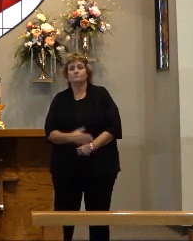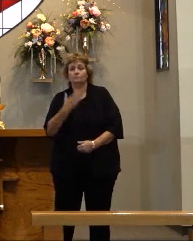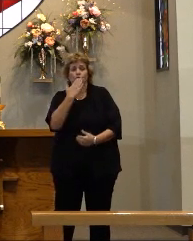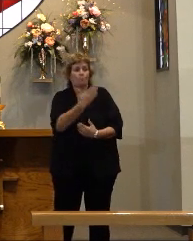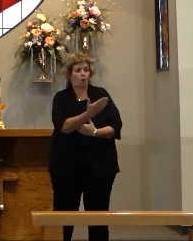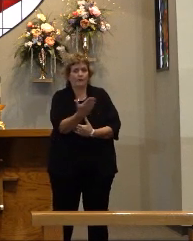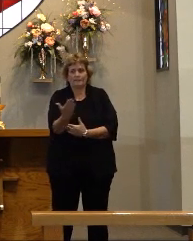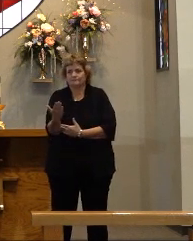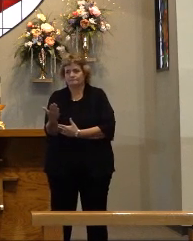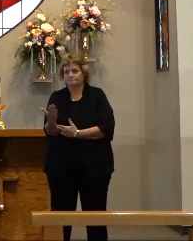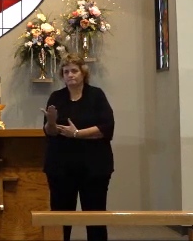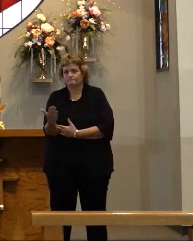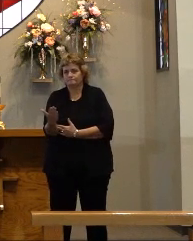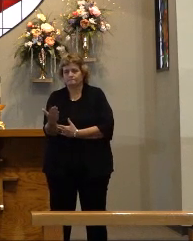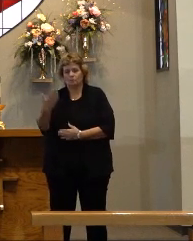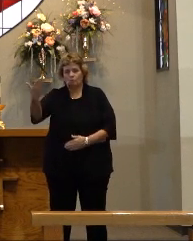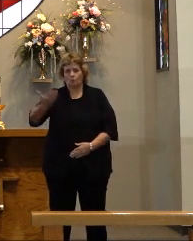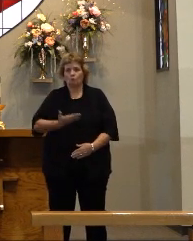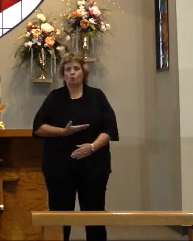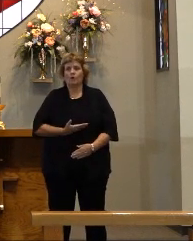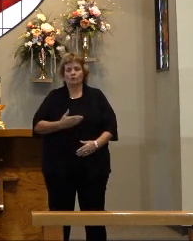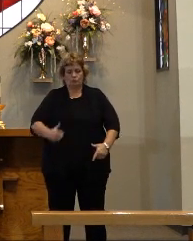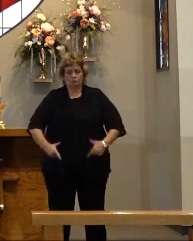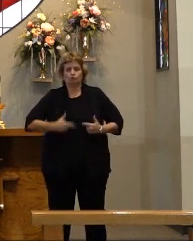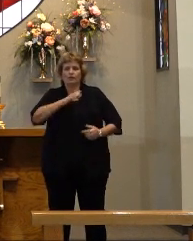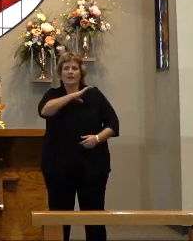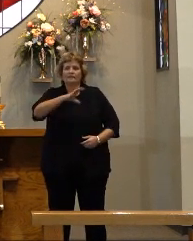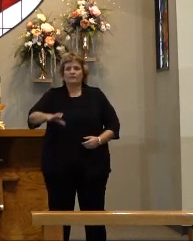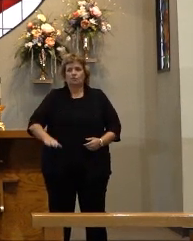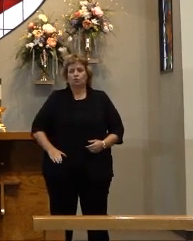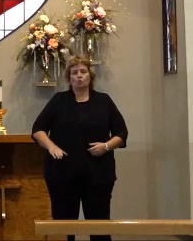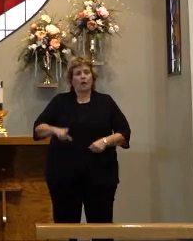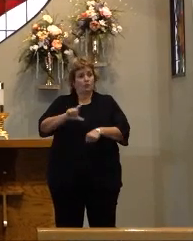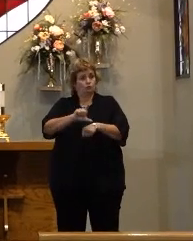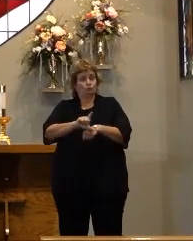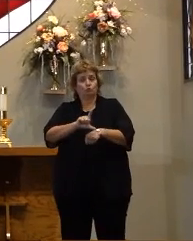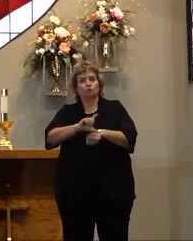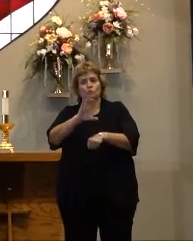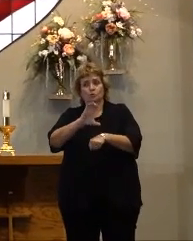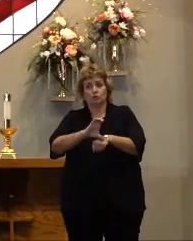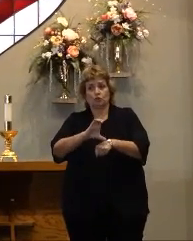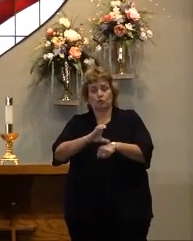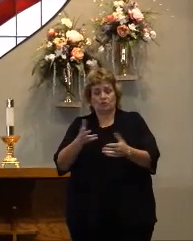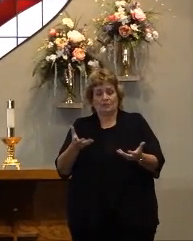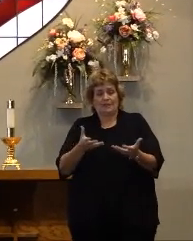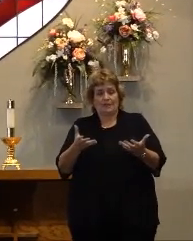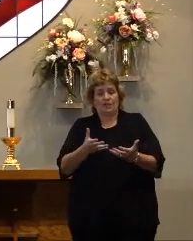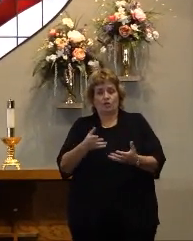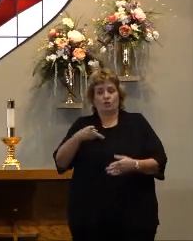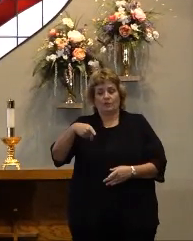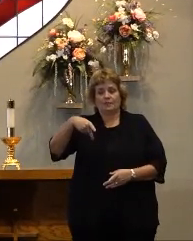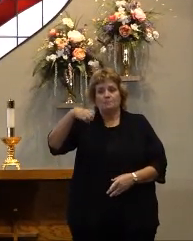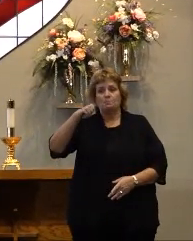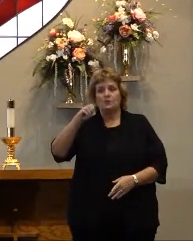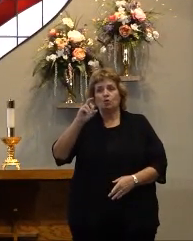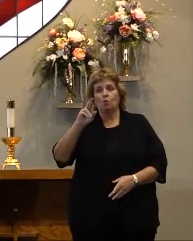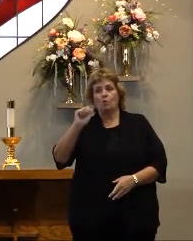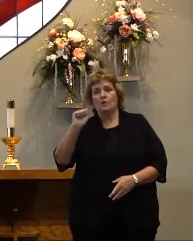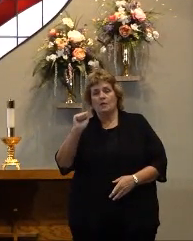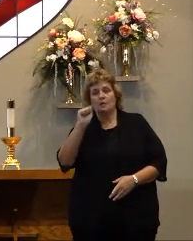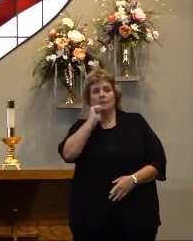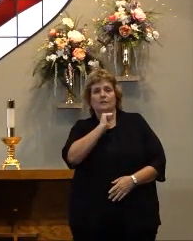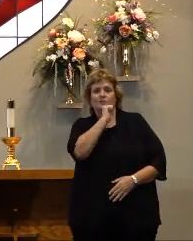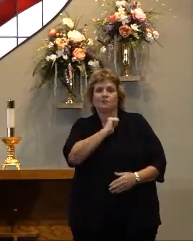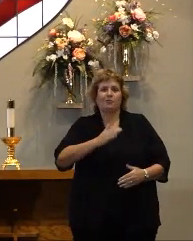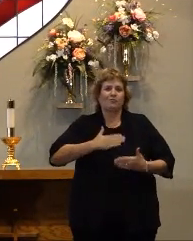Good morning. Welcome to Life in Christ Lutheran Church in Peoria, Arizona. We are so glad that you